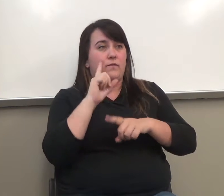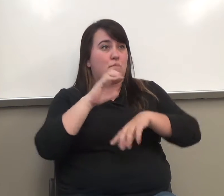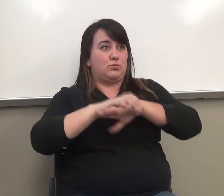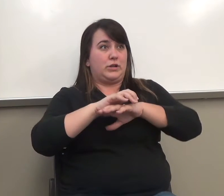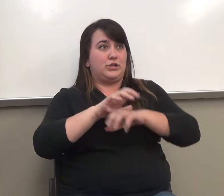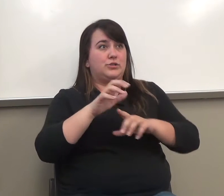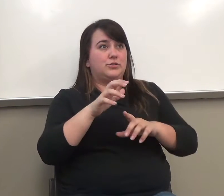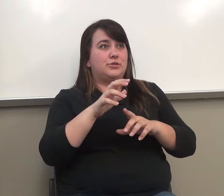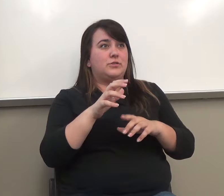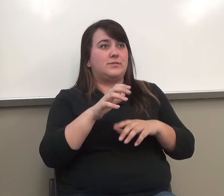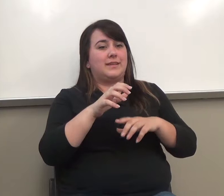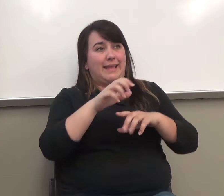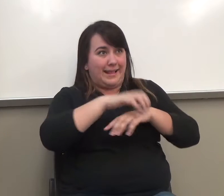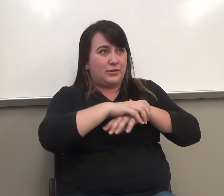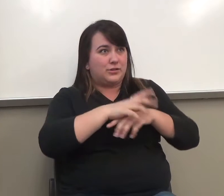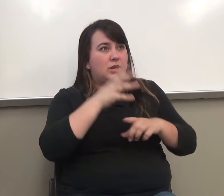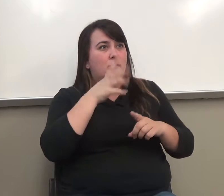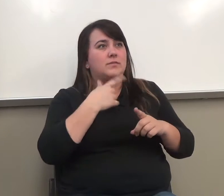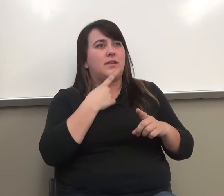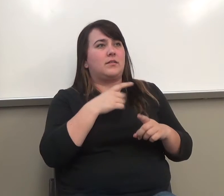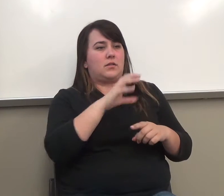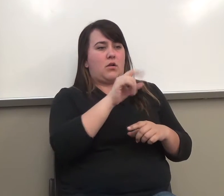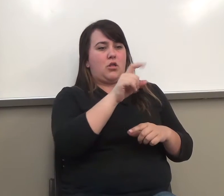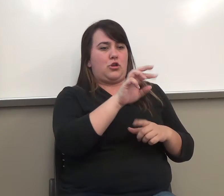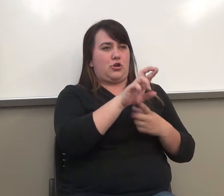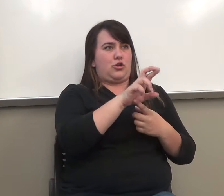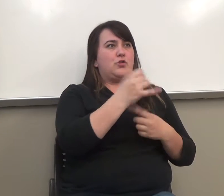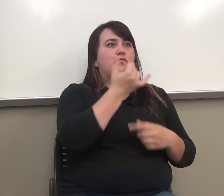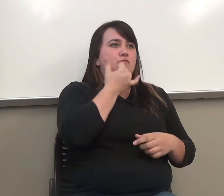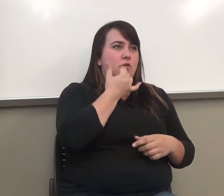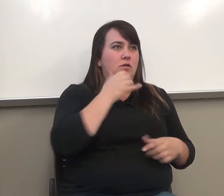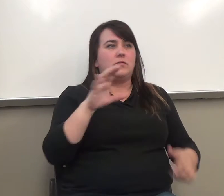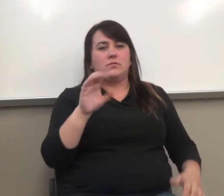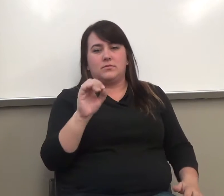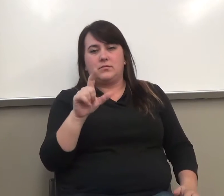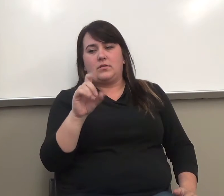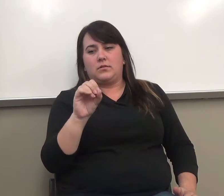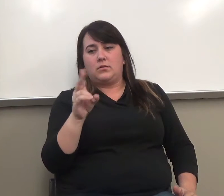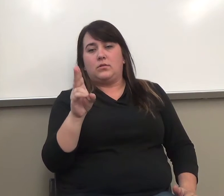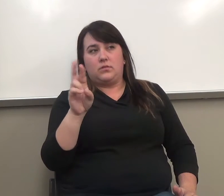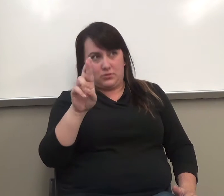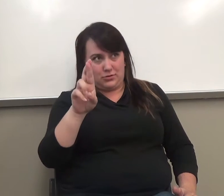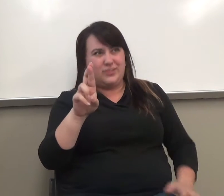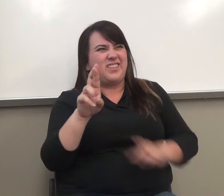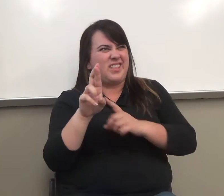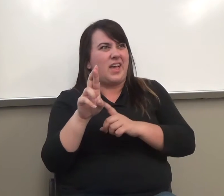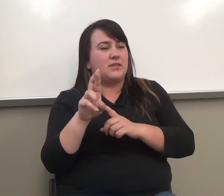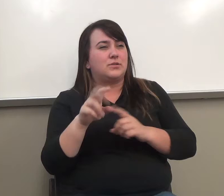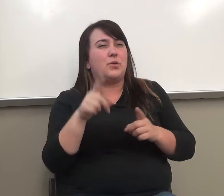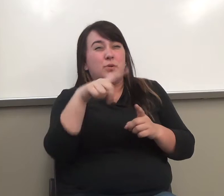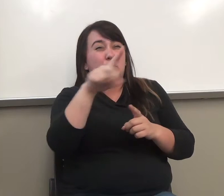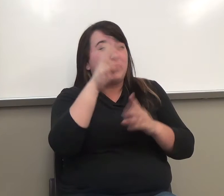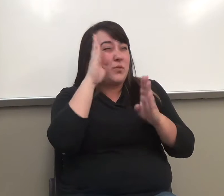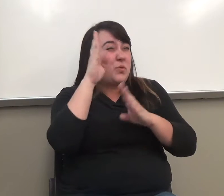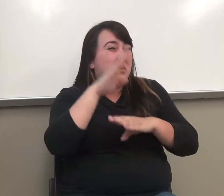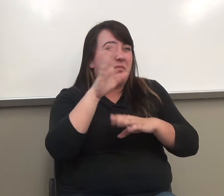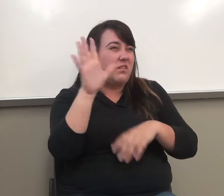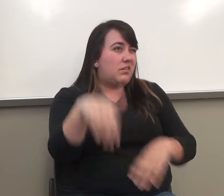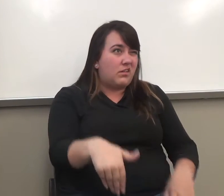tell you this is spelled wrong once you spell like this. So this is one thing that I don't think you guys need to worry about, except that every